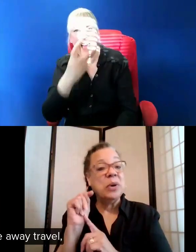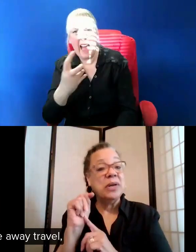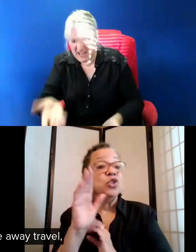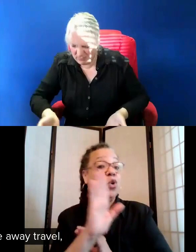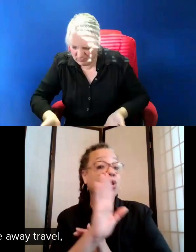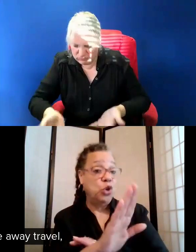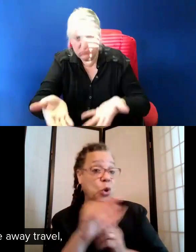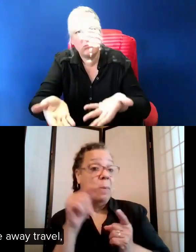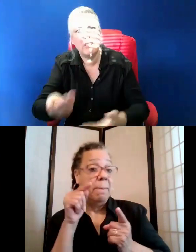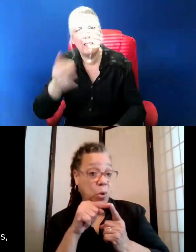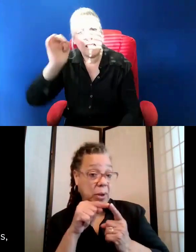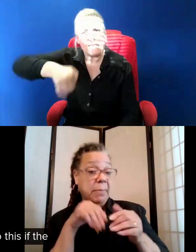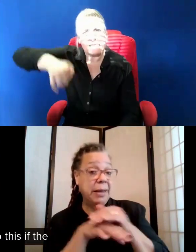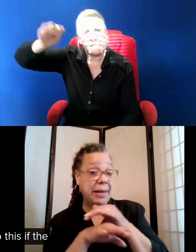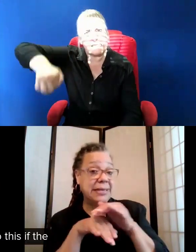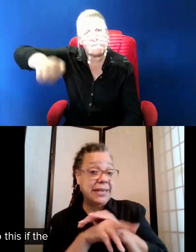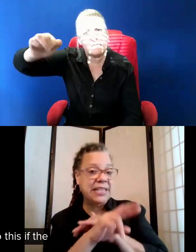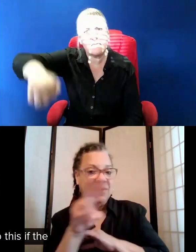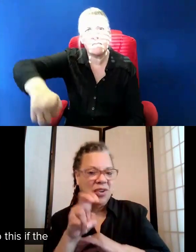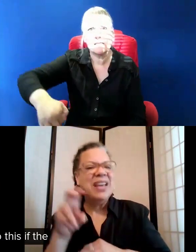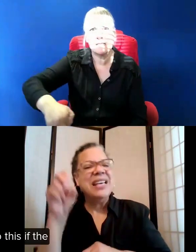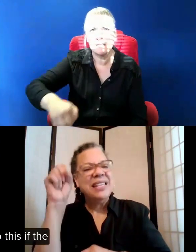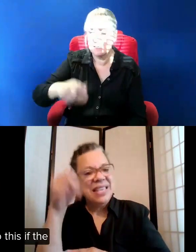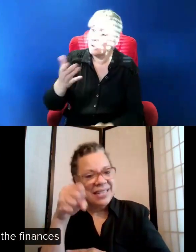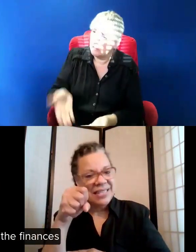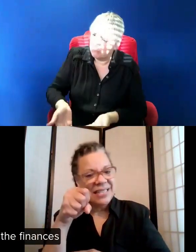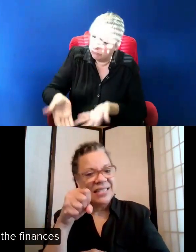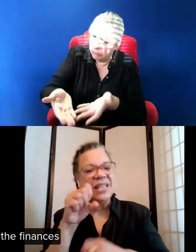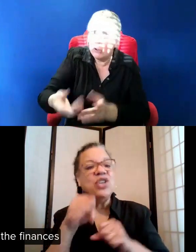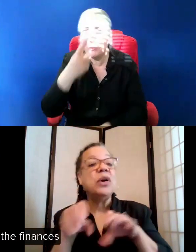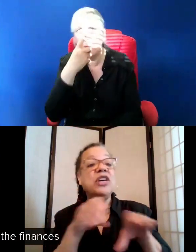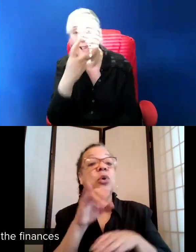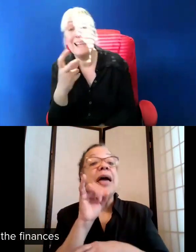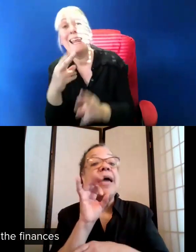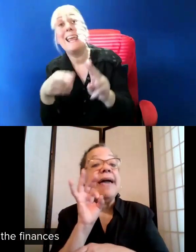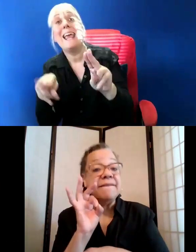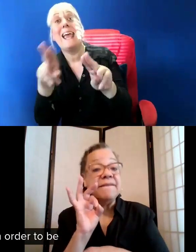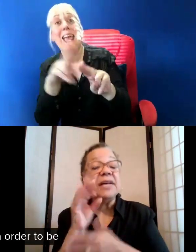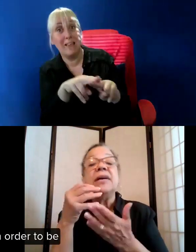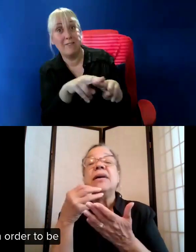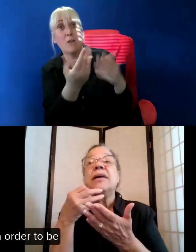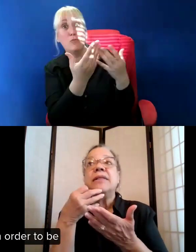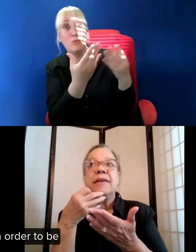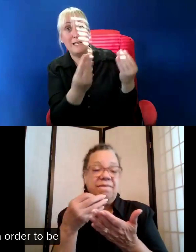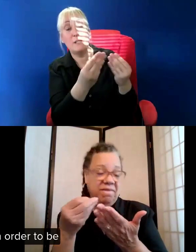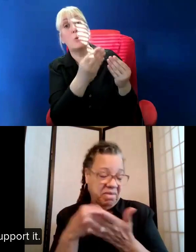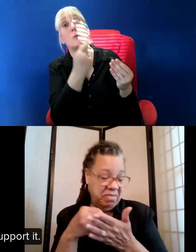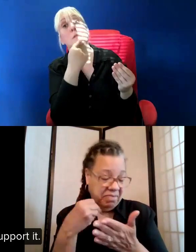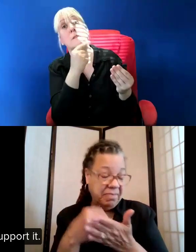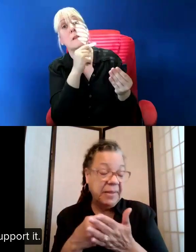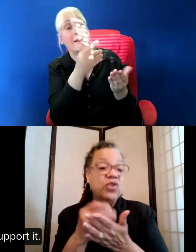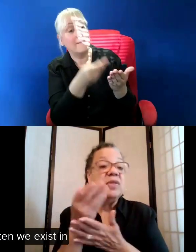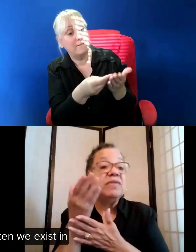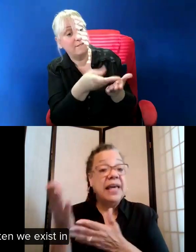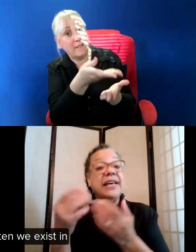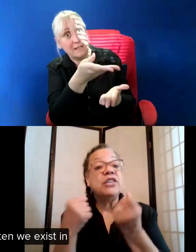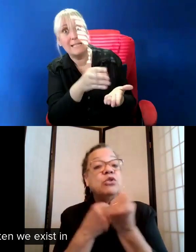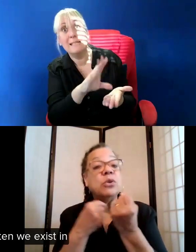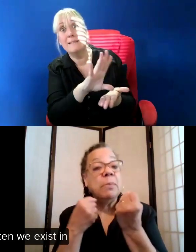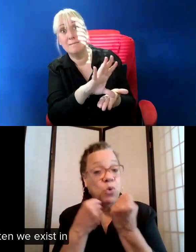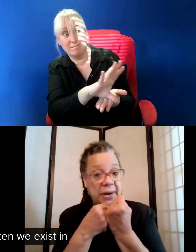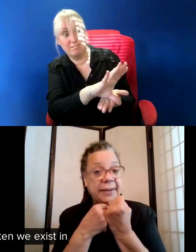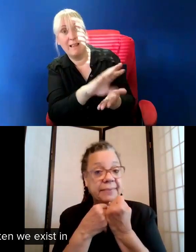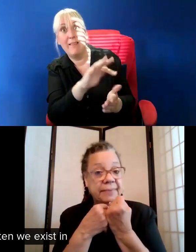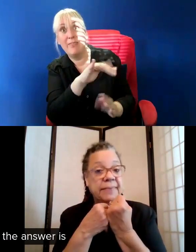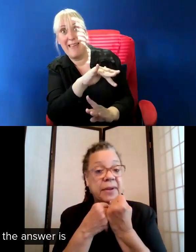the accessible away travel, yes, you can do this if the resources or the finances are funded in order to be able to support it. Whereas